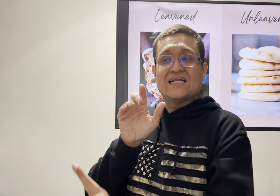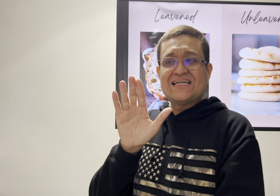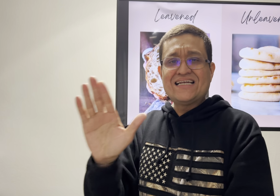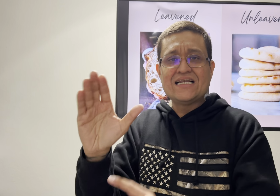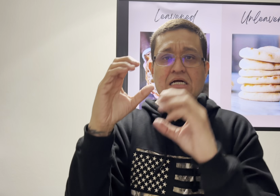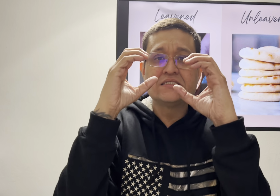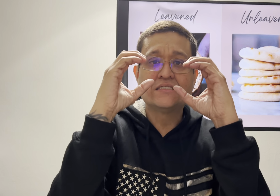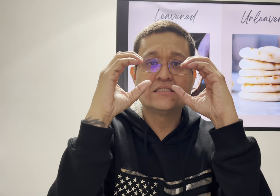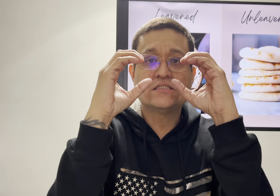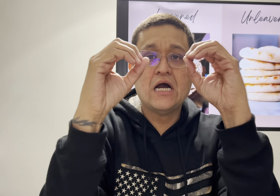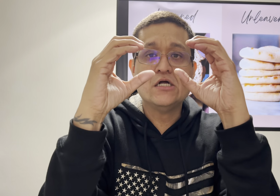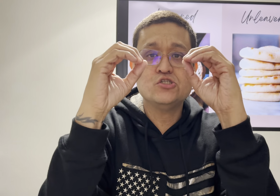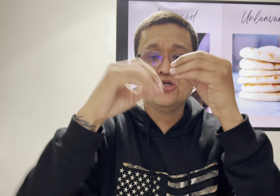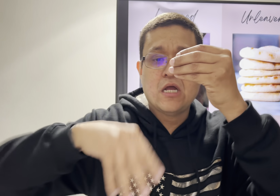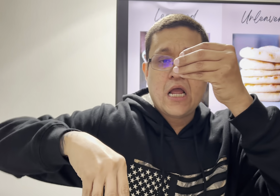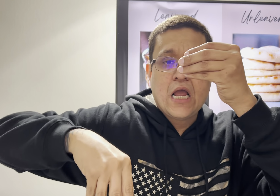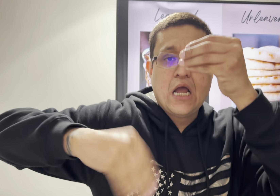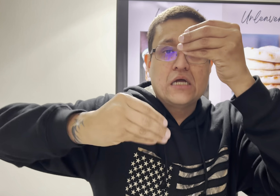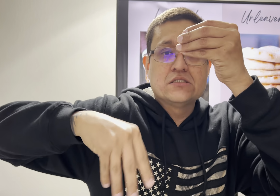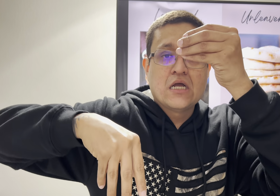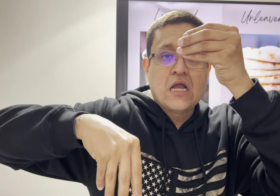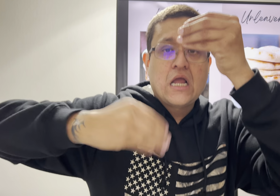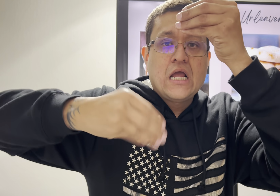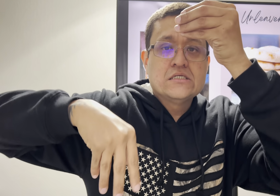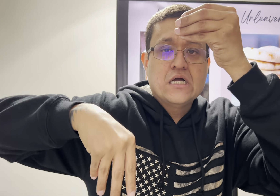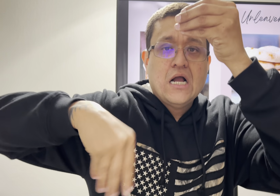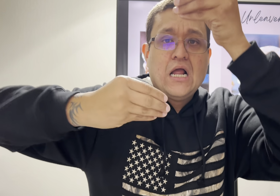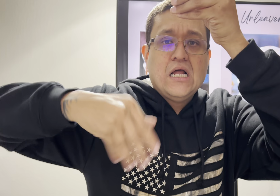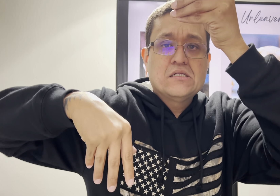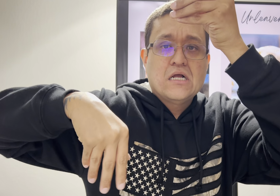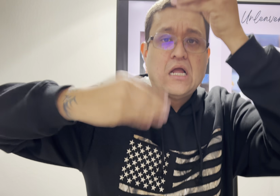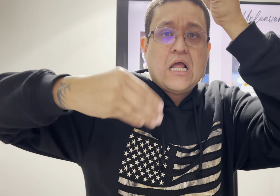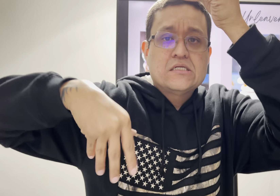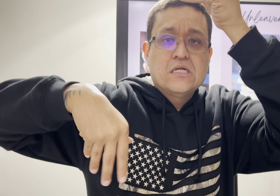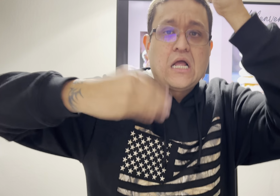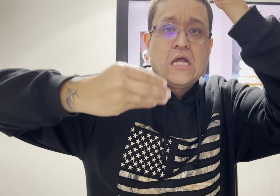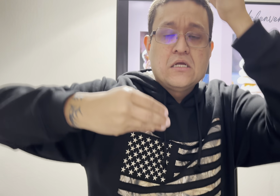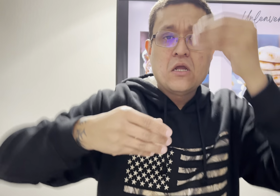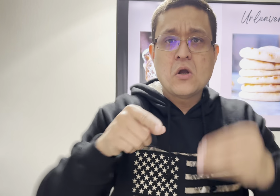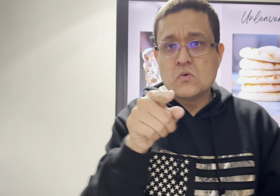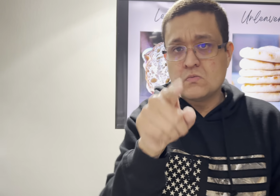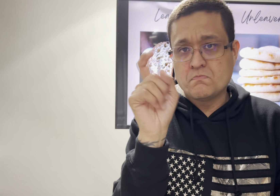Take heed of their doctrine, of their additions.